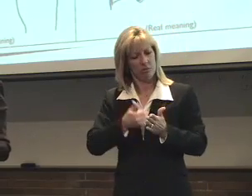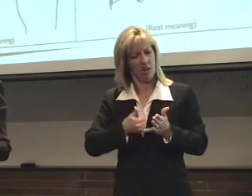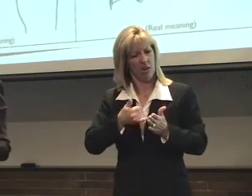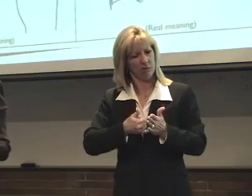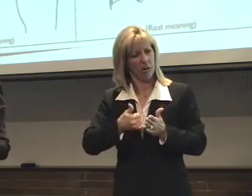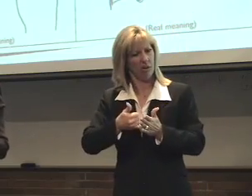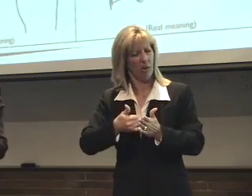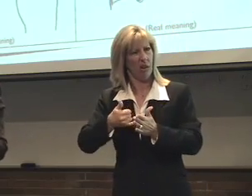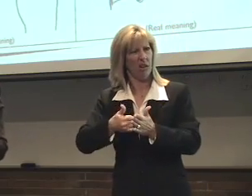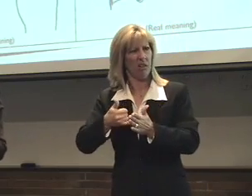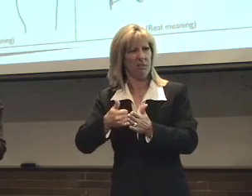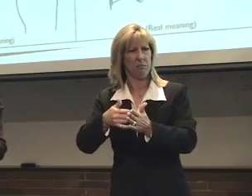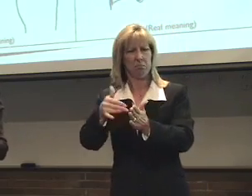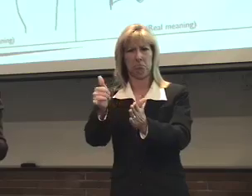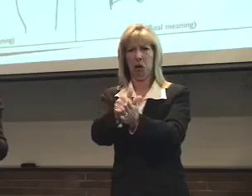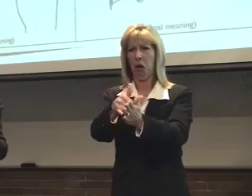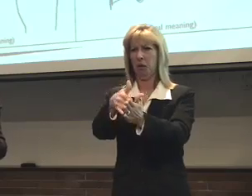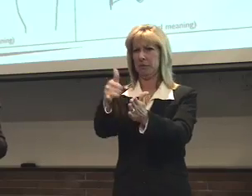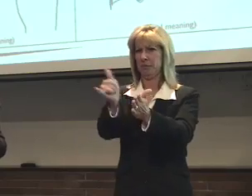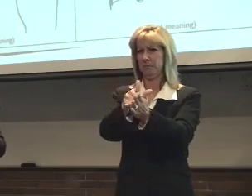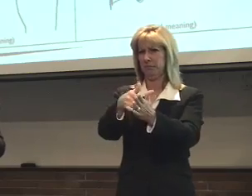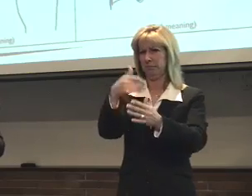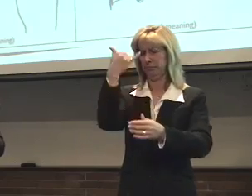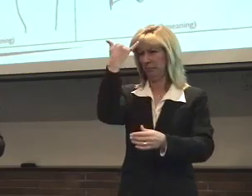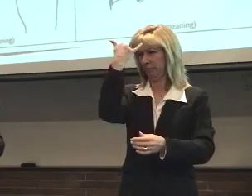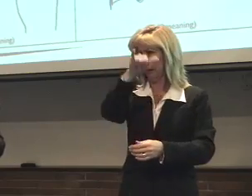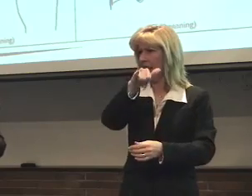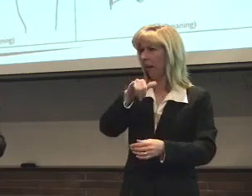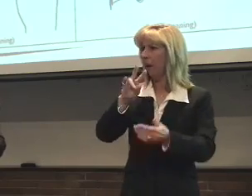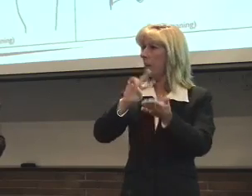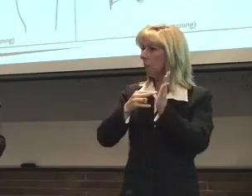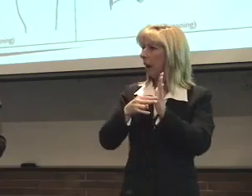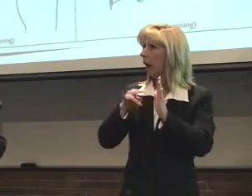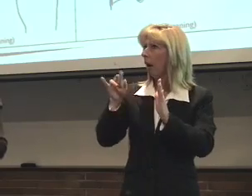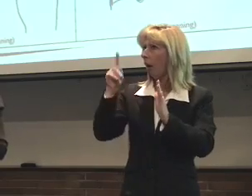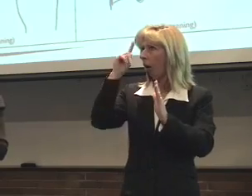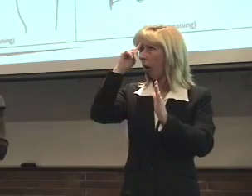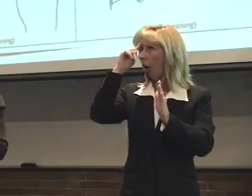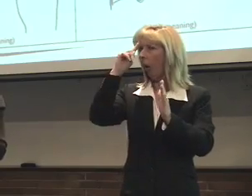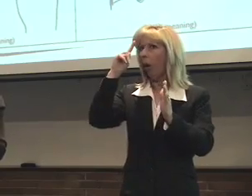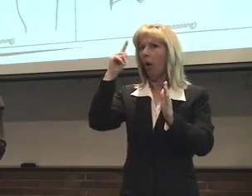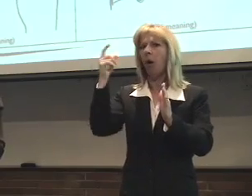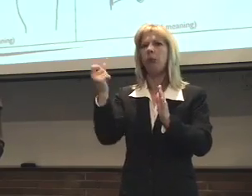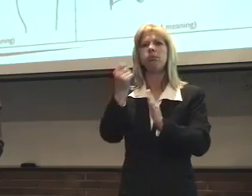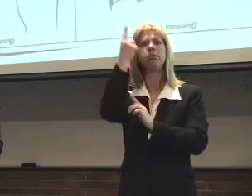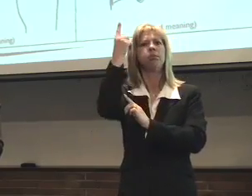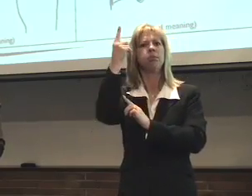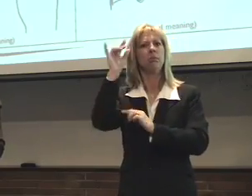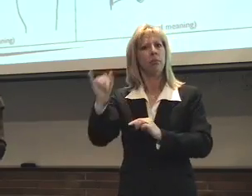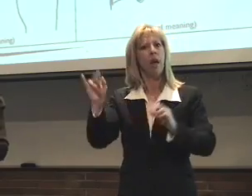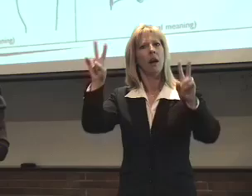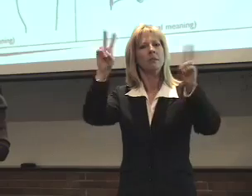mean that. It must be one of those idioms or whatever. It must be one of those figurative languages. Then they have to draw what it really